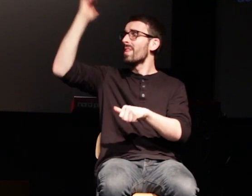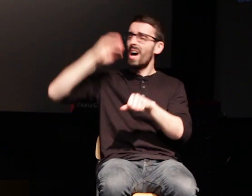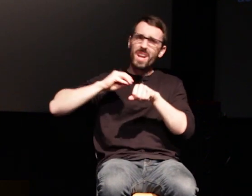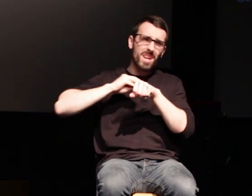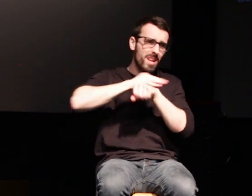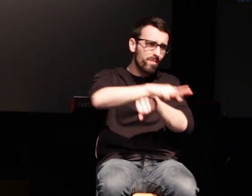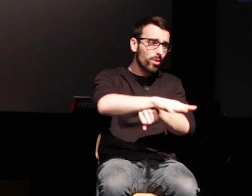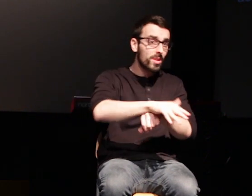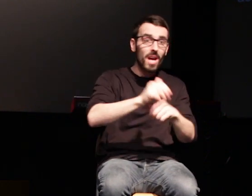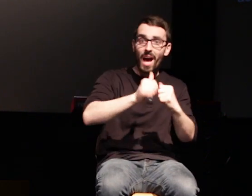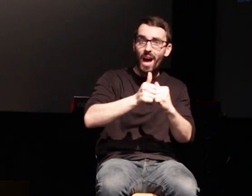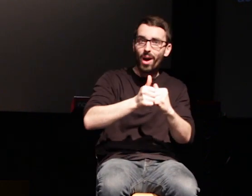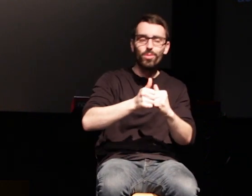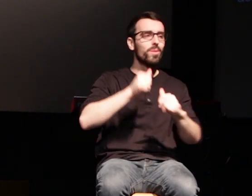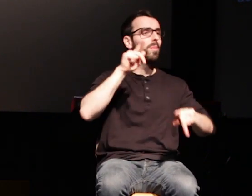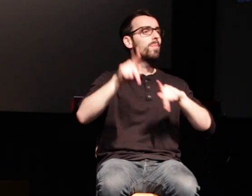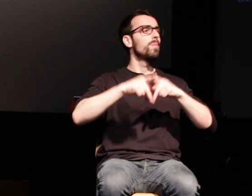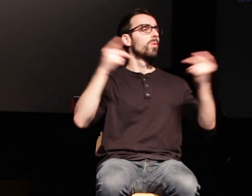sitting in this room.